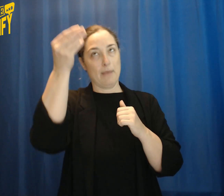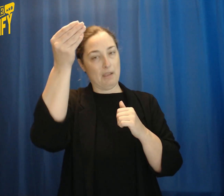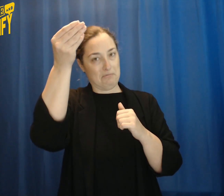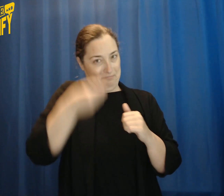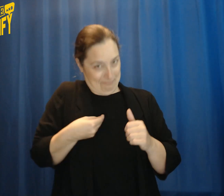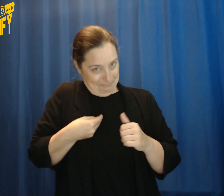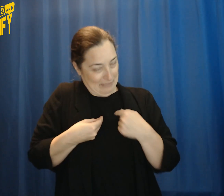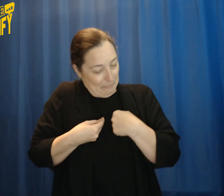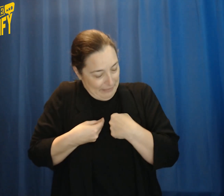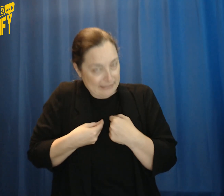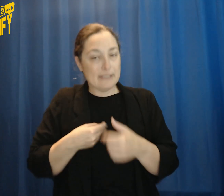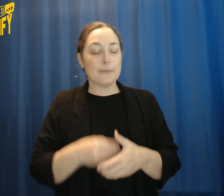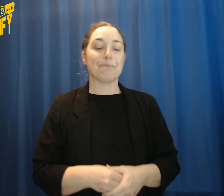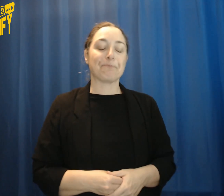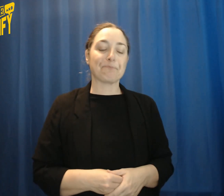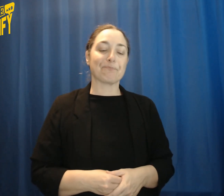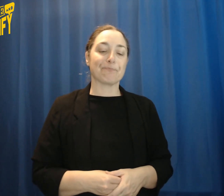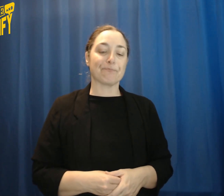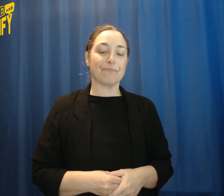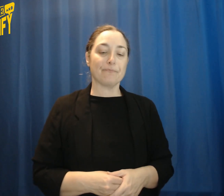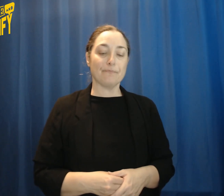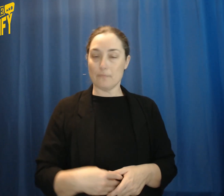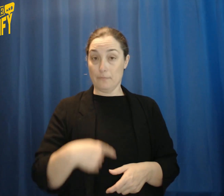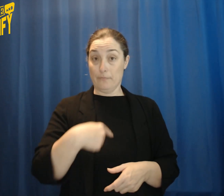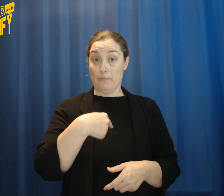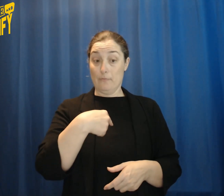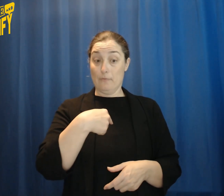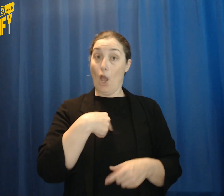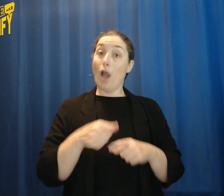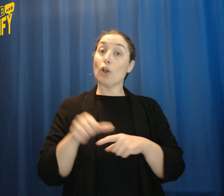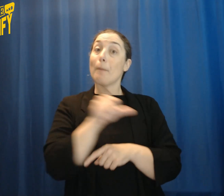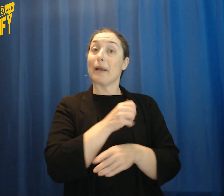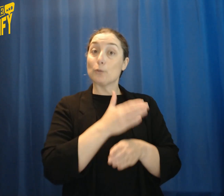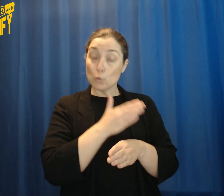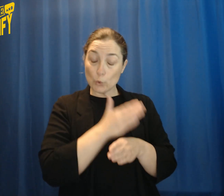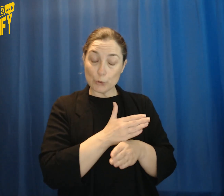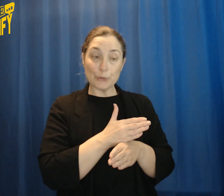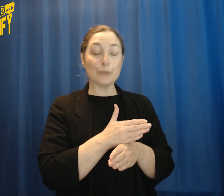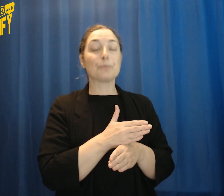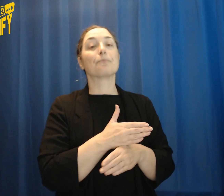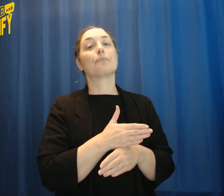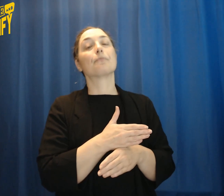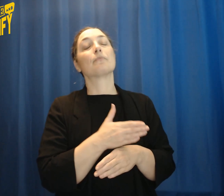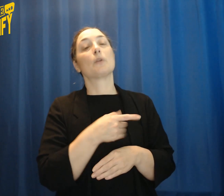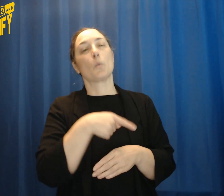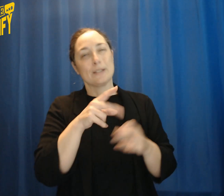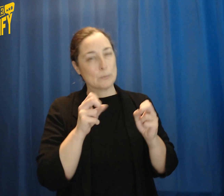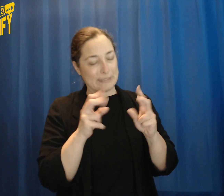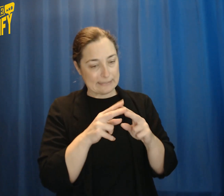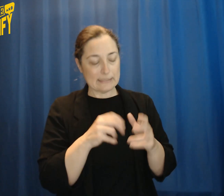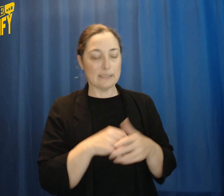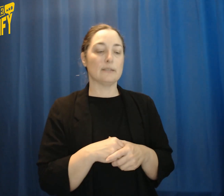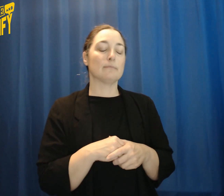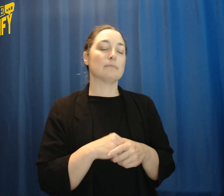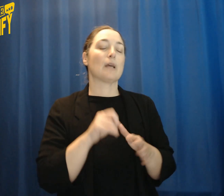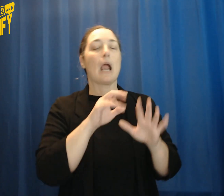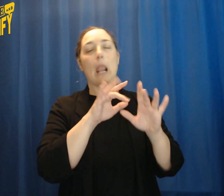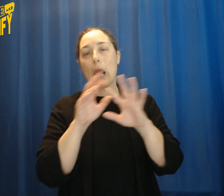What happened was I had gone back to work and I went up to Sydney to work Went down the south coast and of all